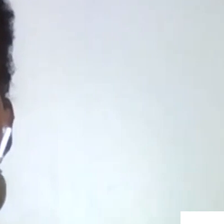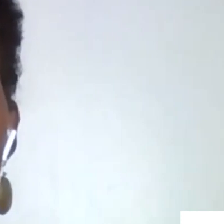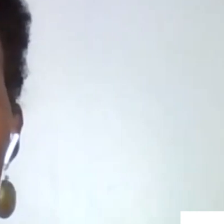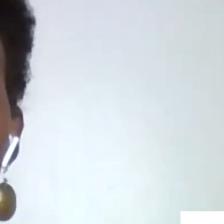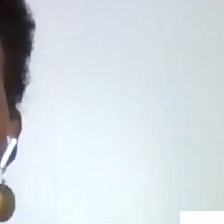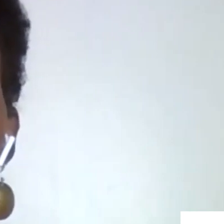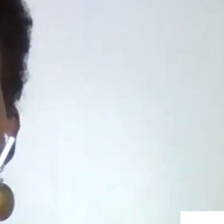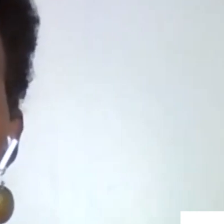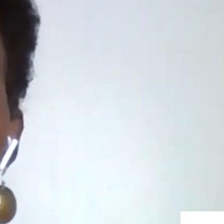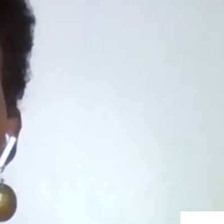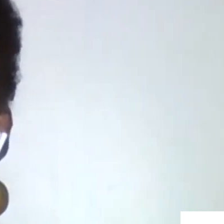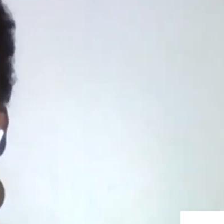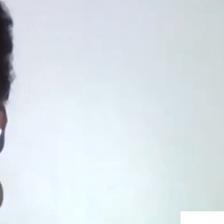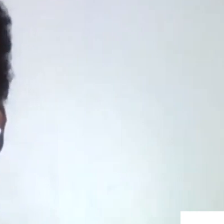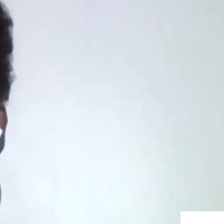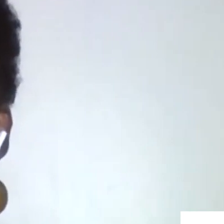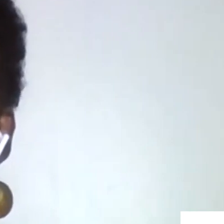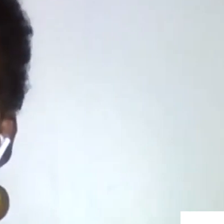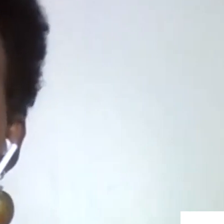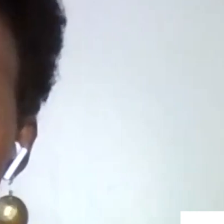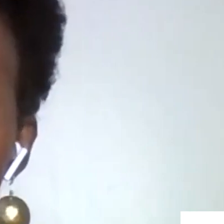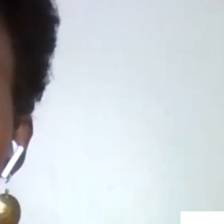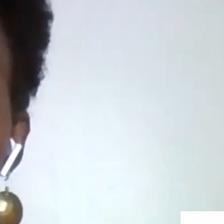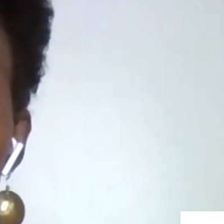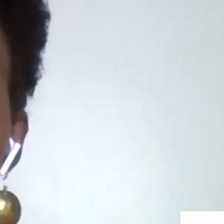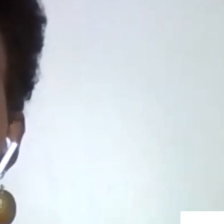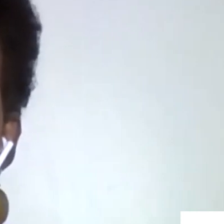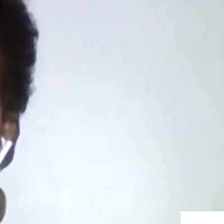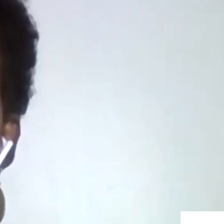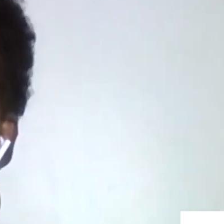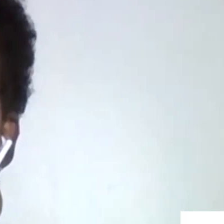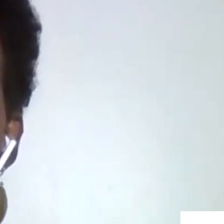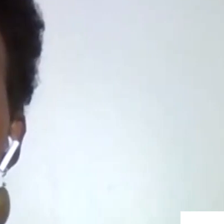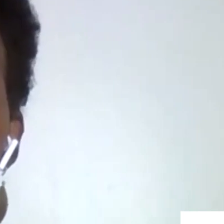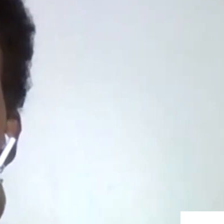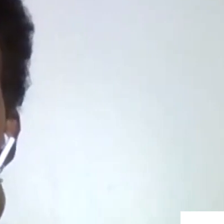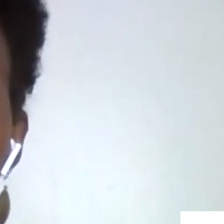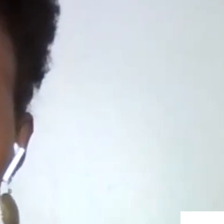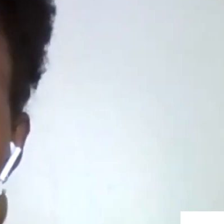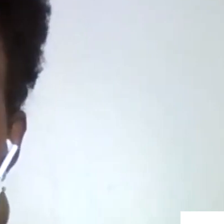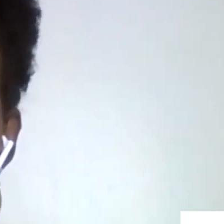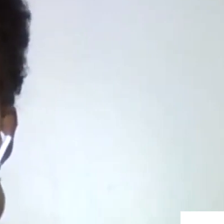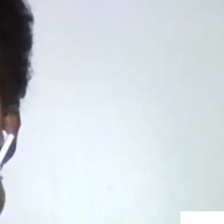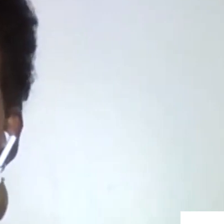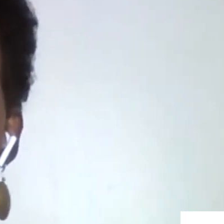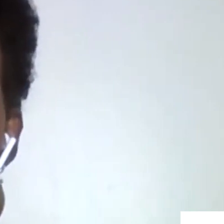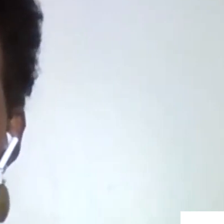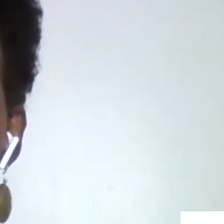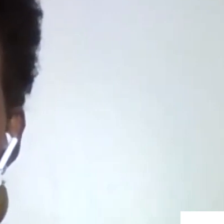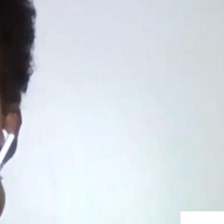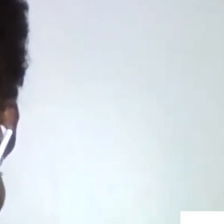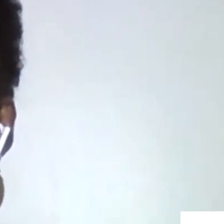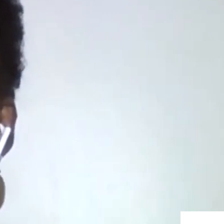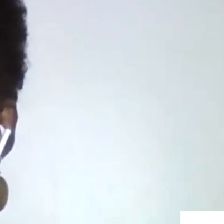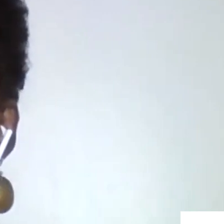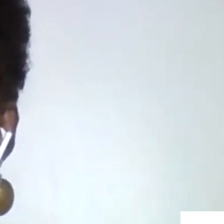in entrepreneurship and employment. This is our 7th episode of season 2. So we have done season